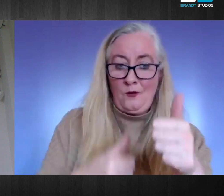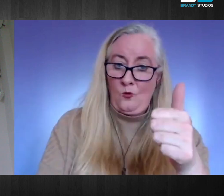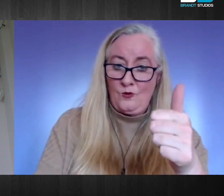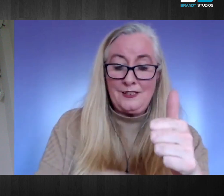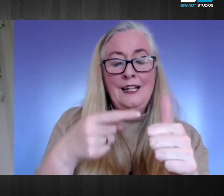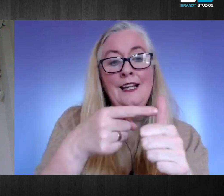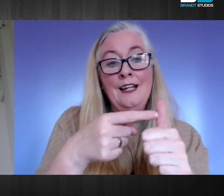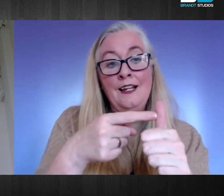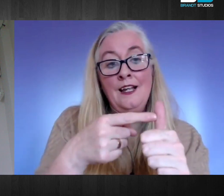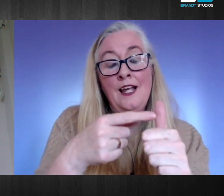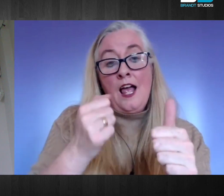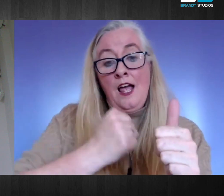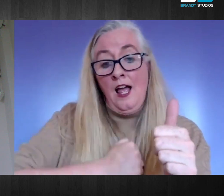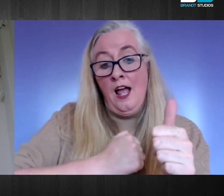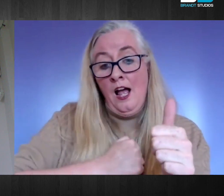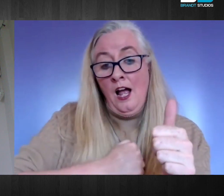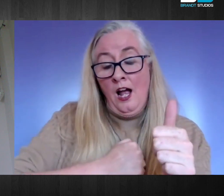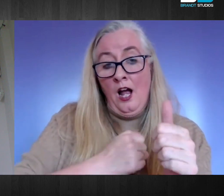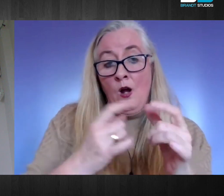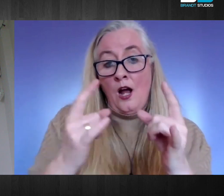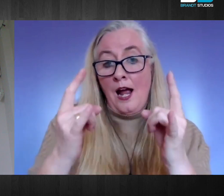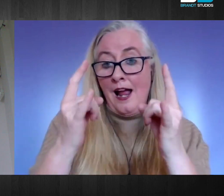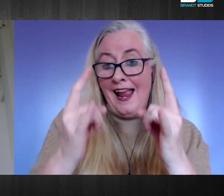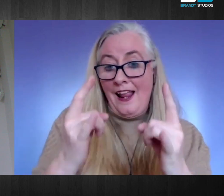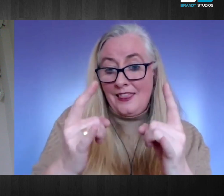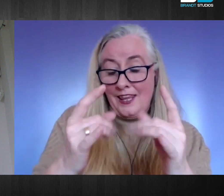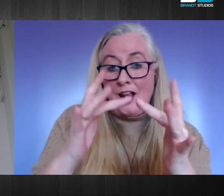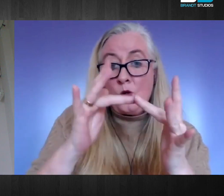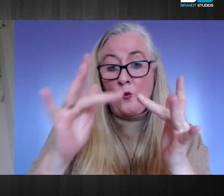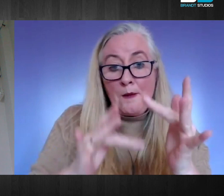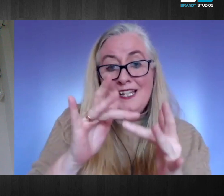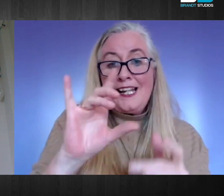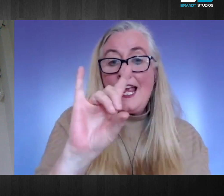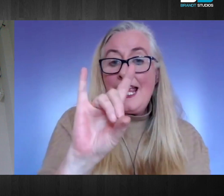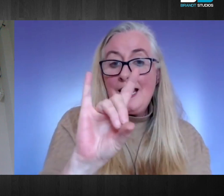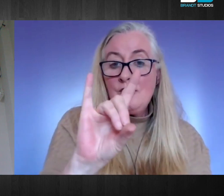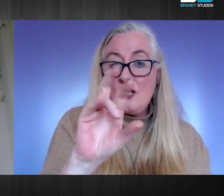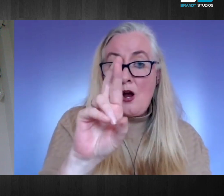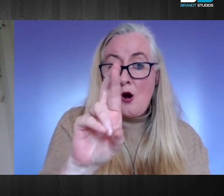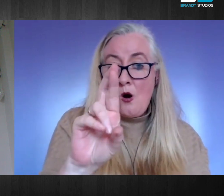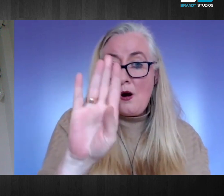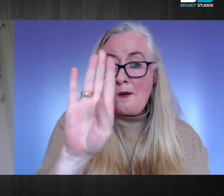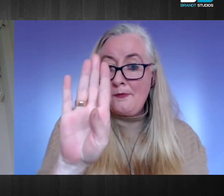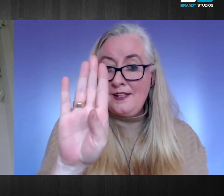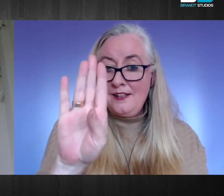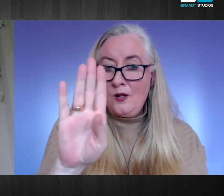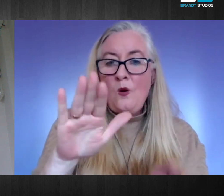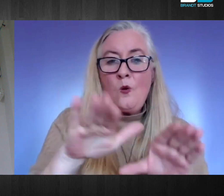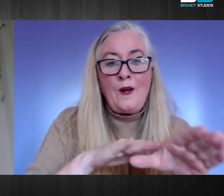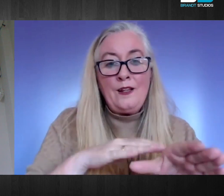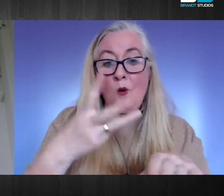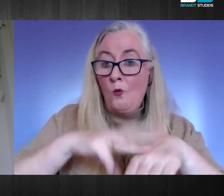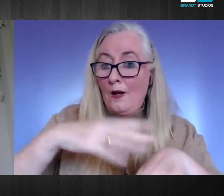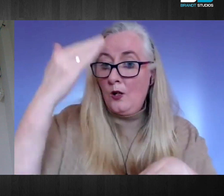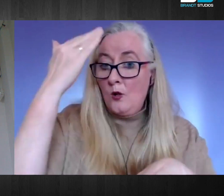iHealthFacts is a website that is funded by the HRB with a myriad of partners, well-known partners. And it